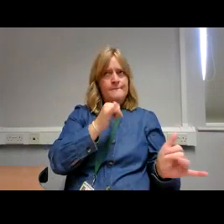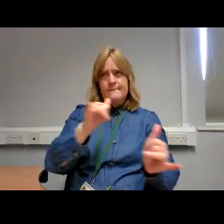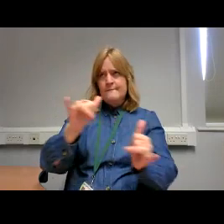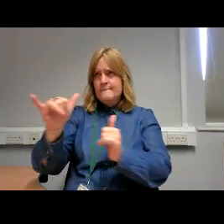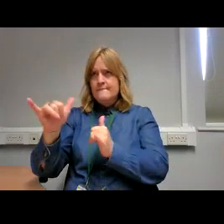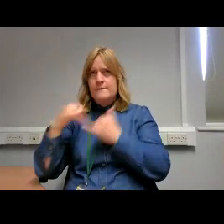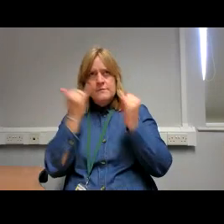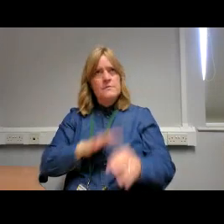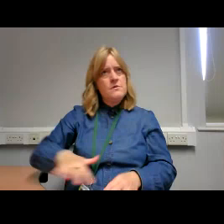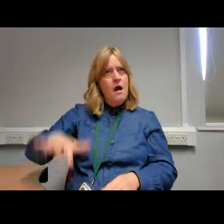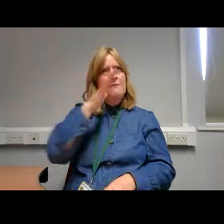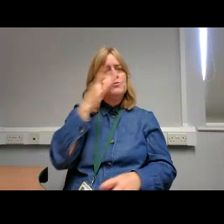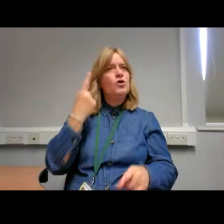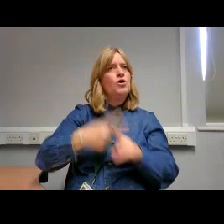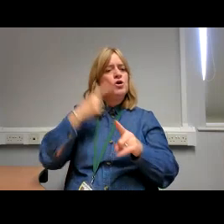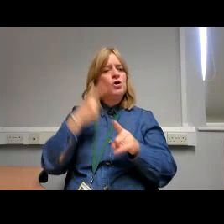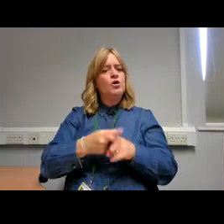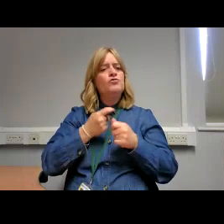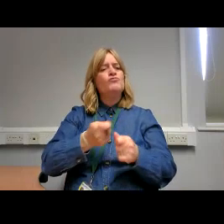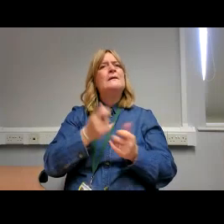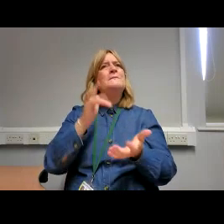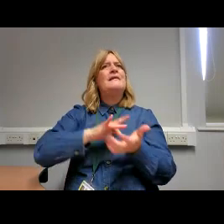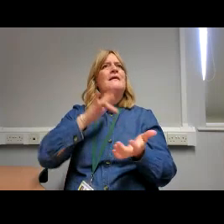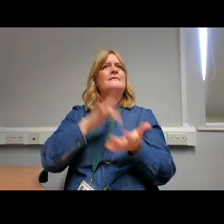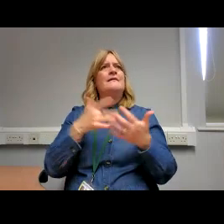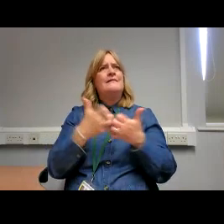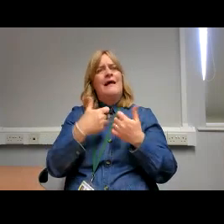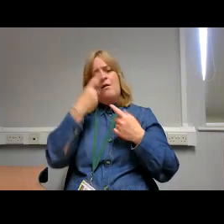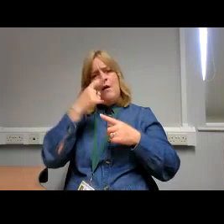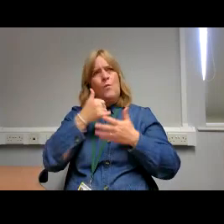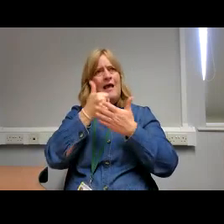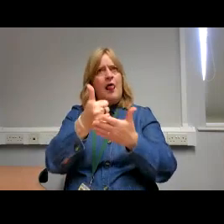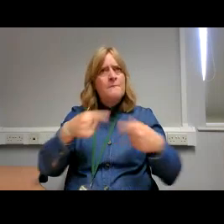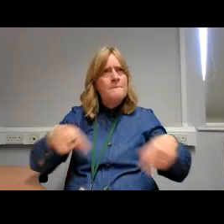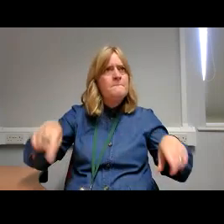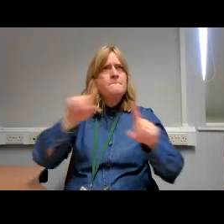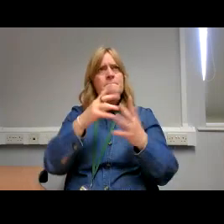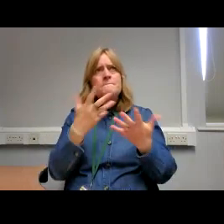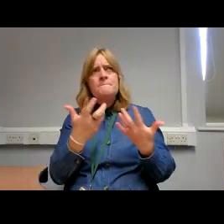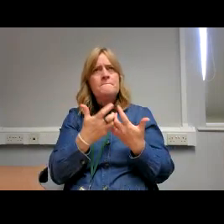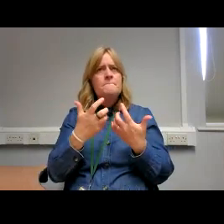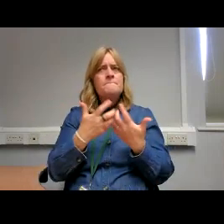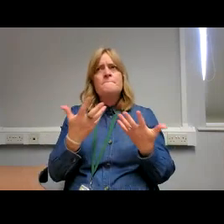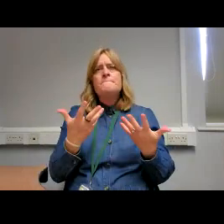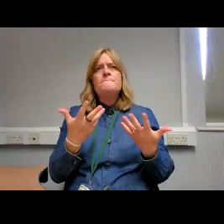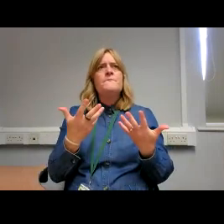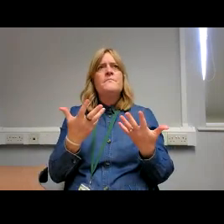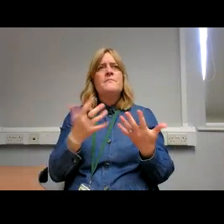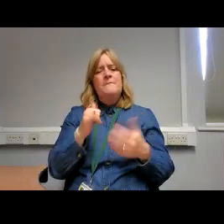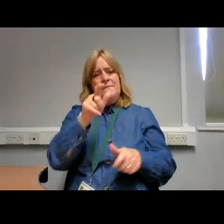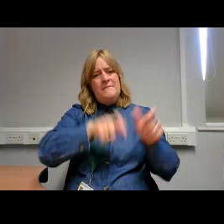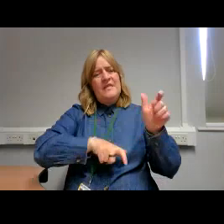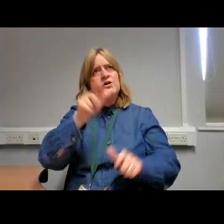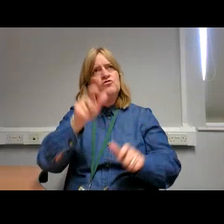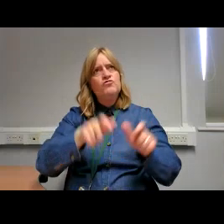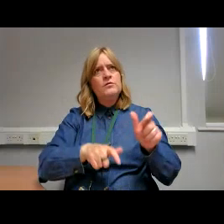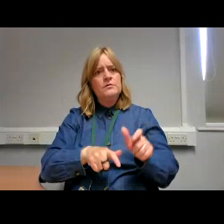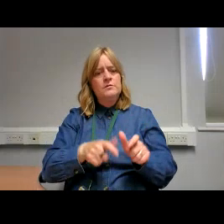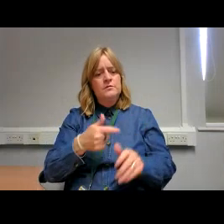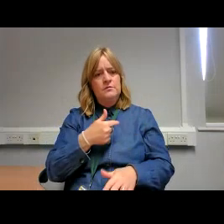see how we can help urgent treatment centres with some seeing patients where we can help